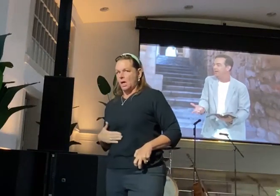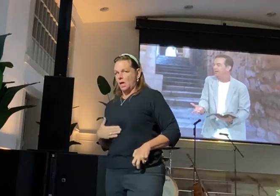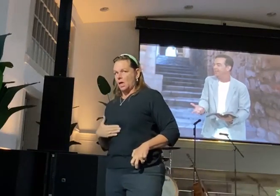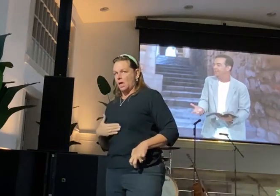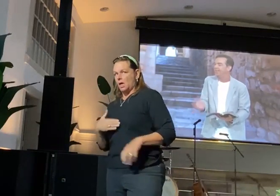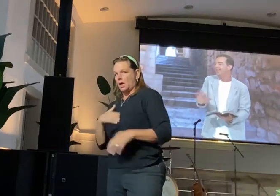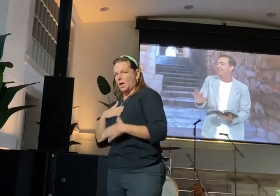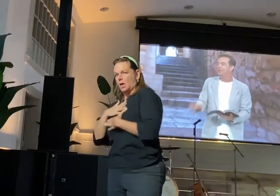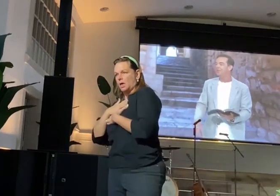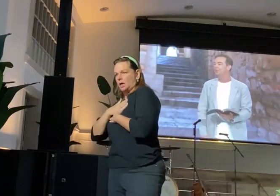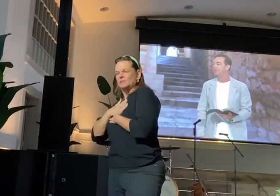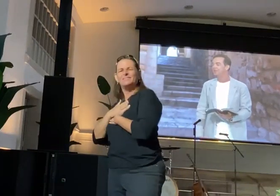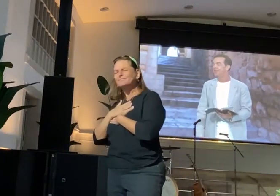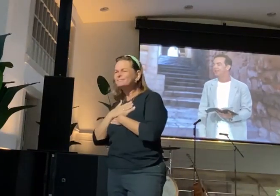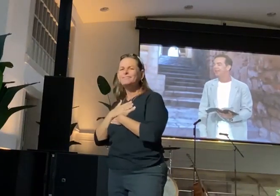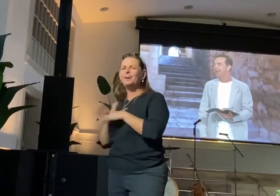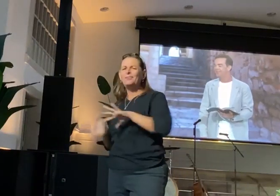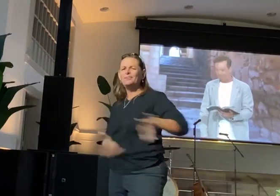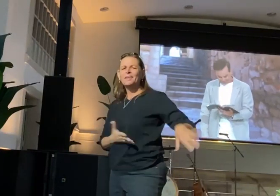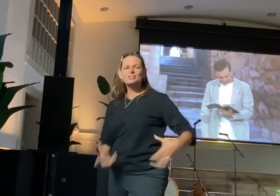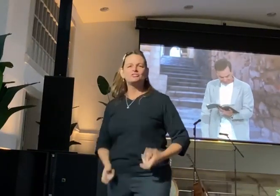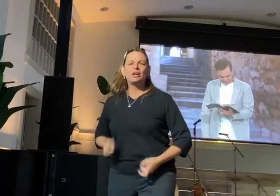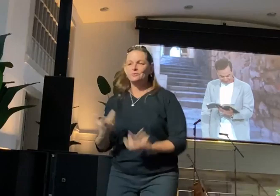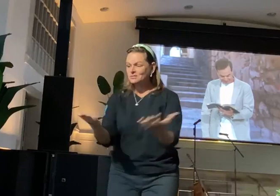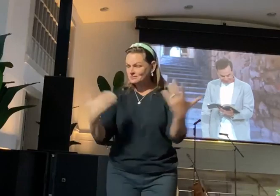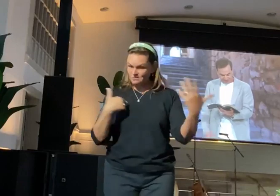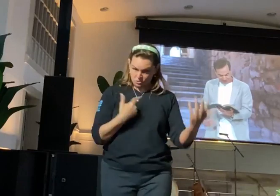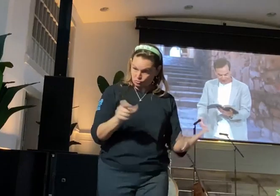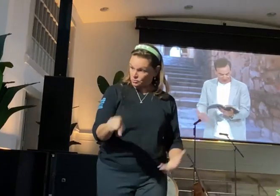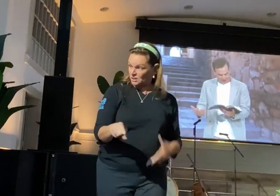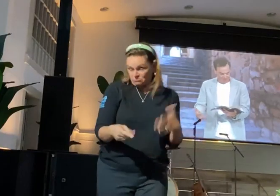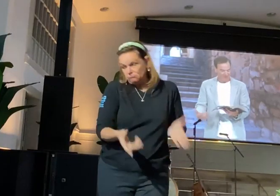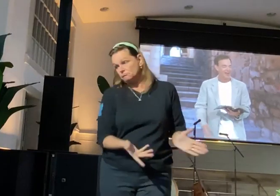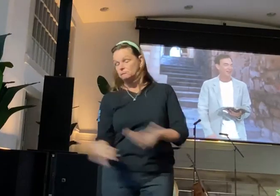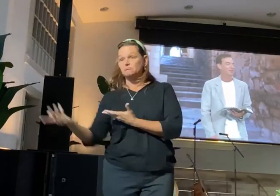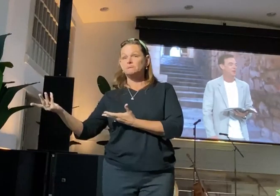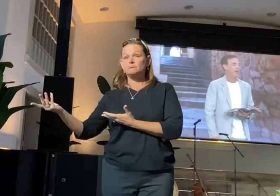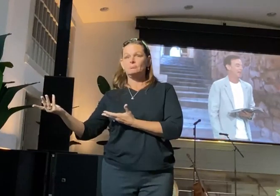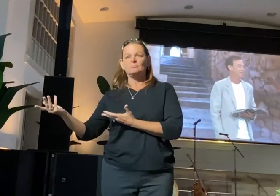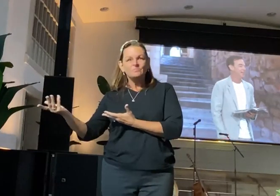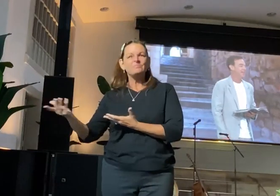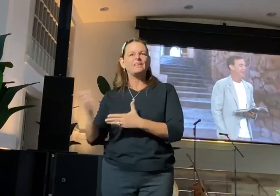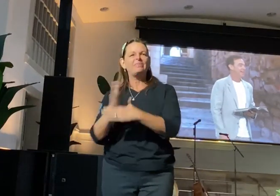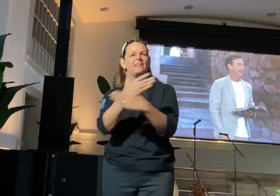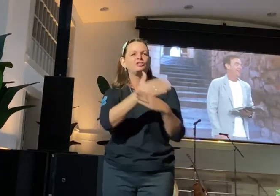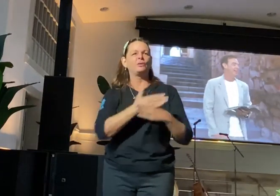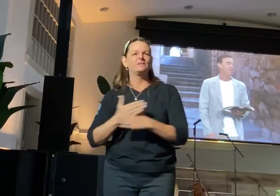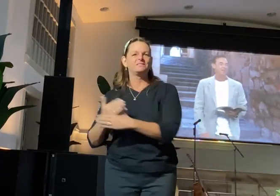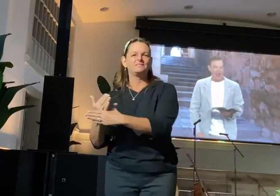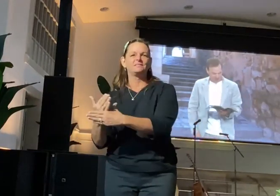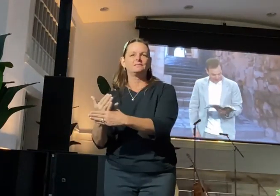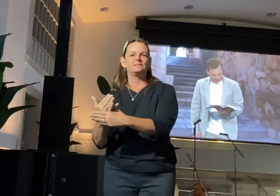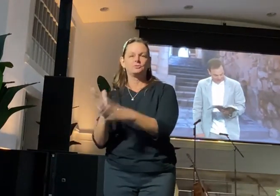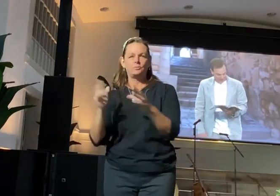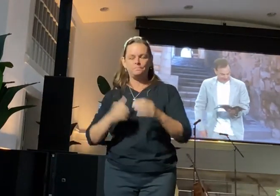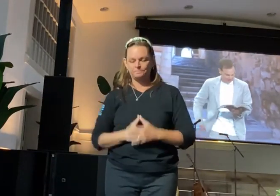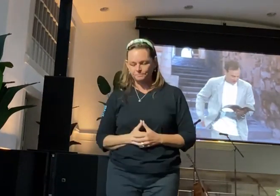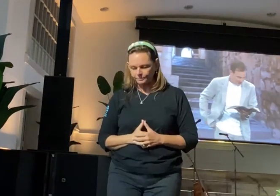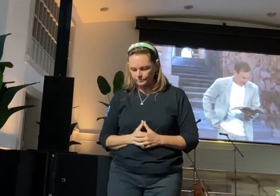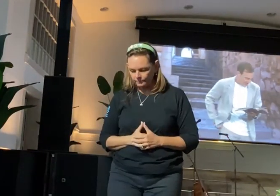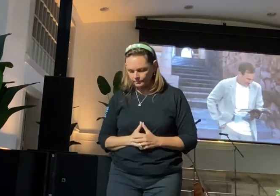story. But that's another sermon for another day. So Jesus would spend the next few days in and